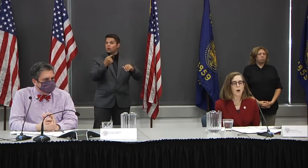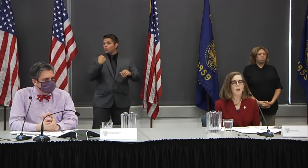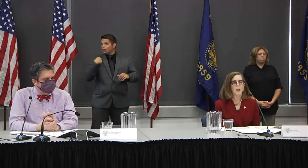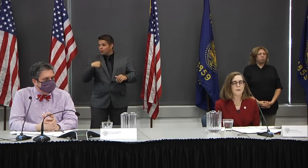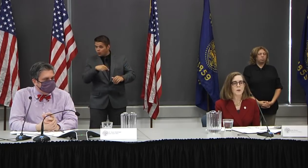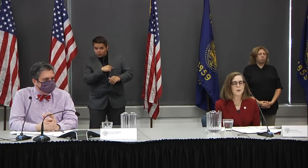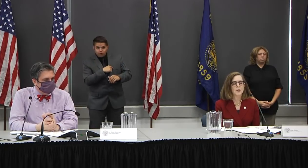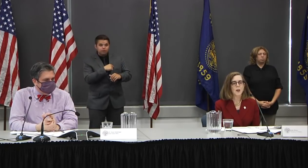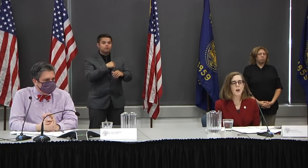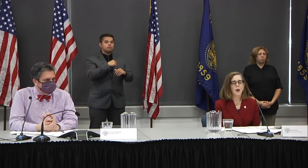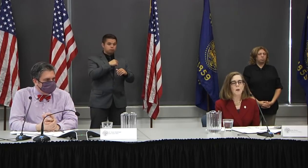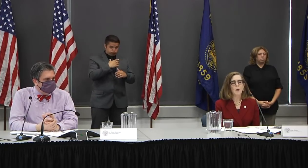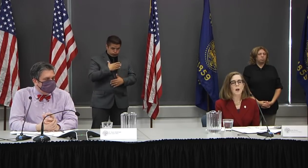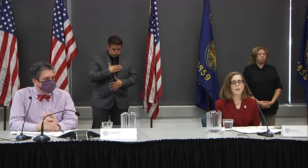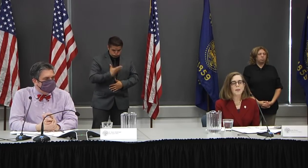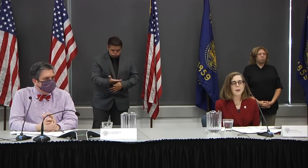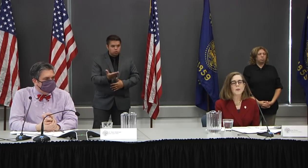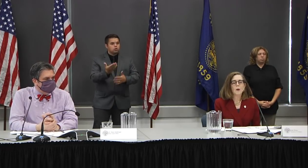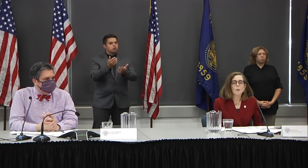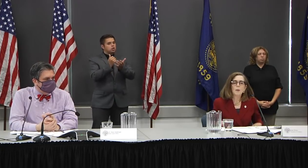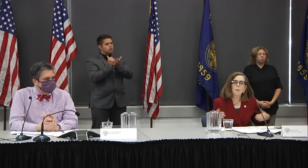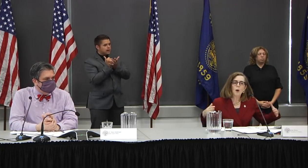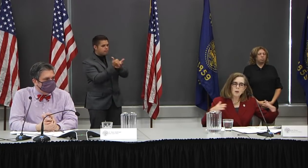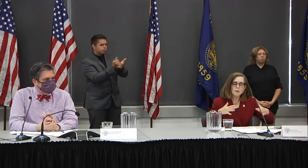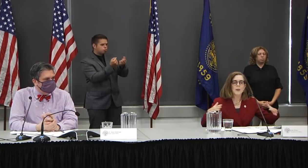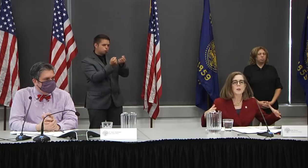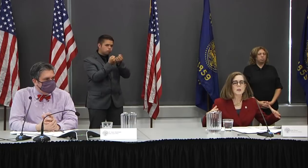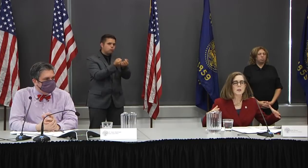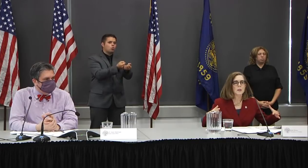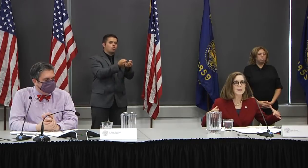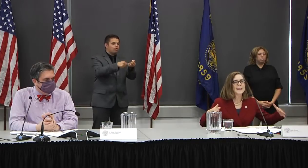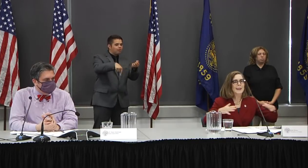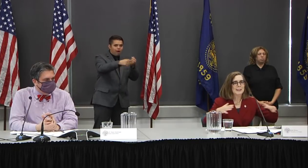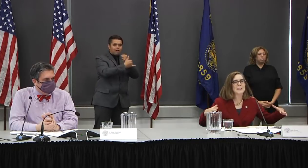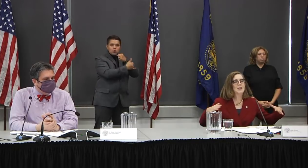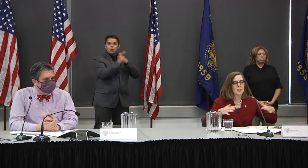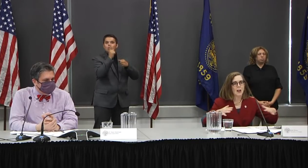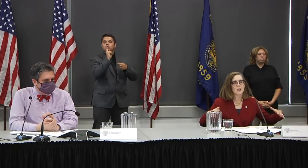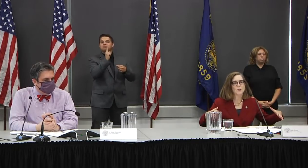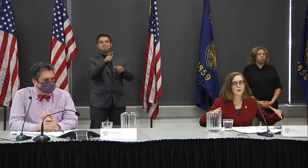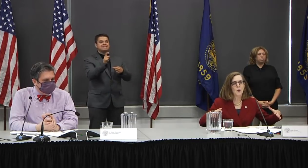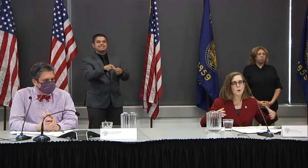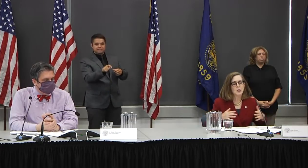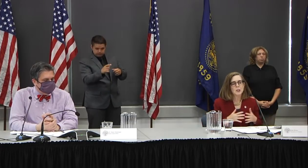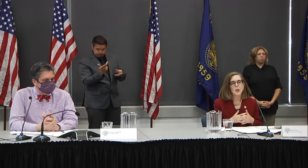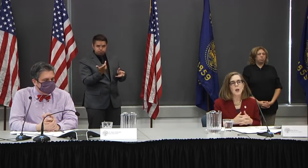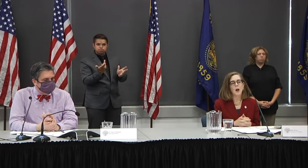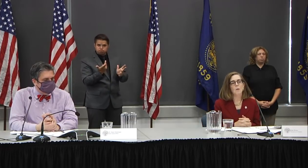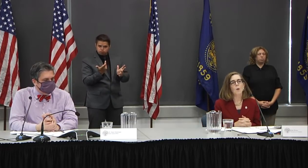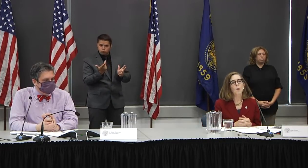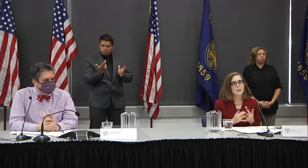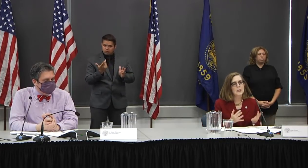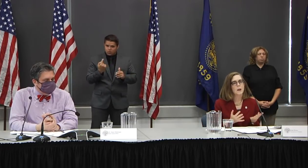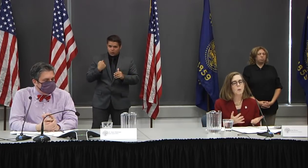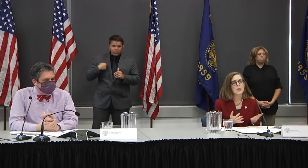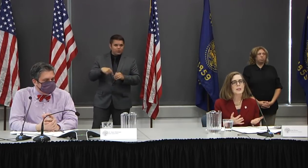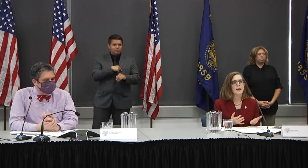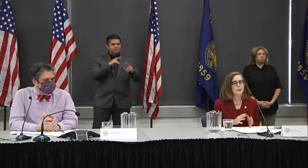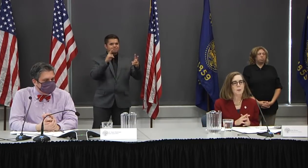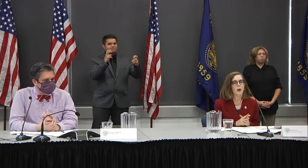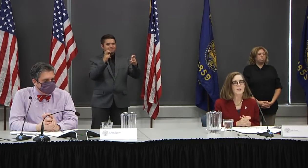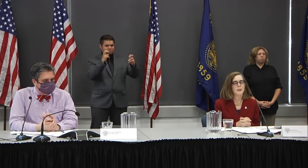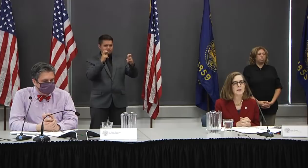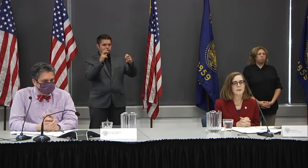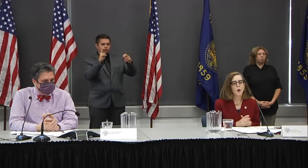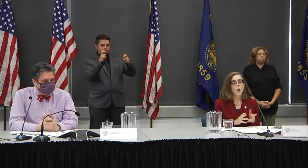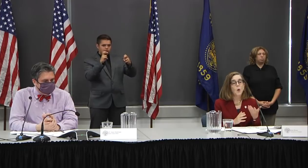step up our efforts. I think the part of this is connecting the dots for folks. When someone